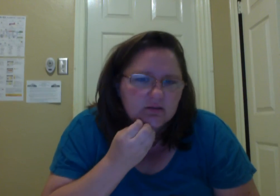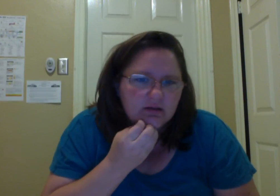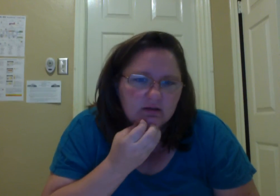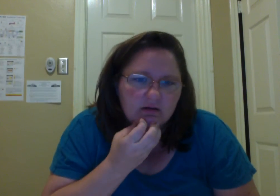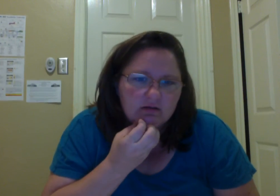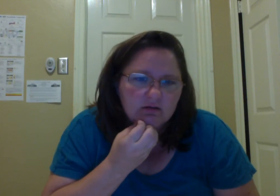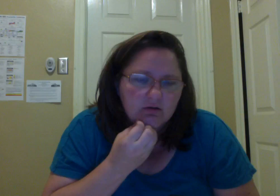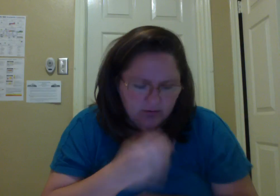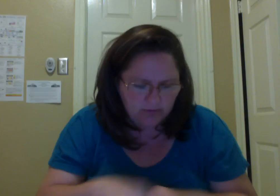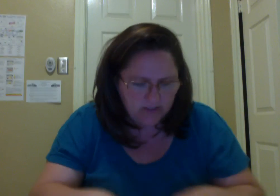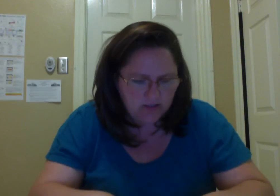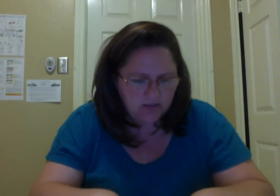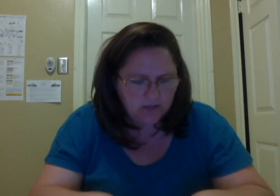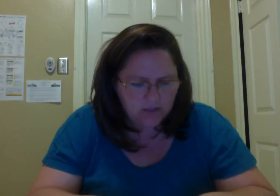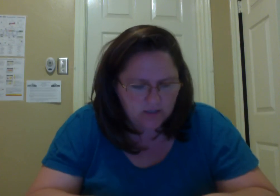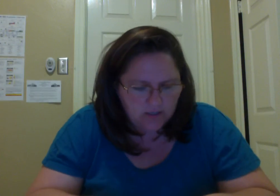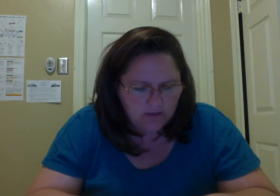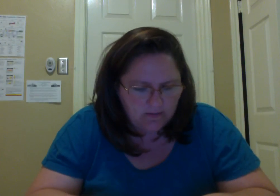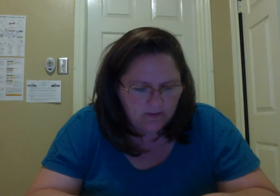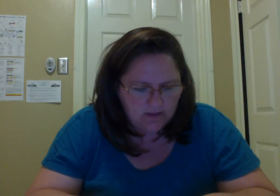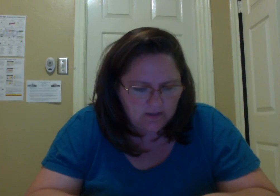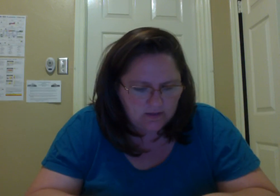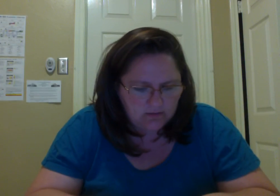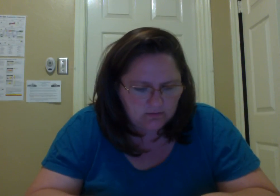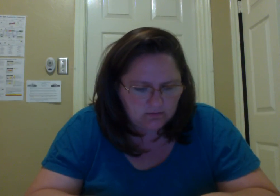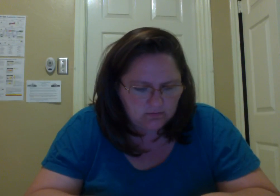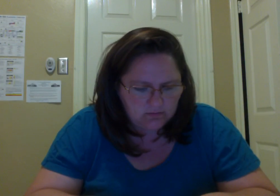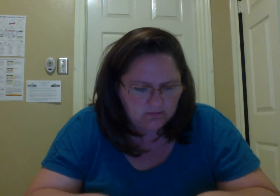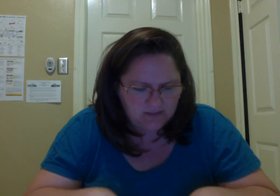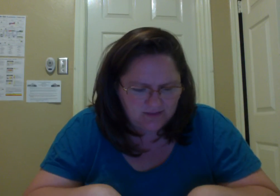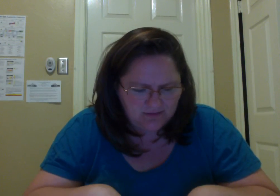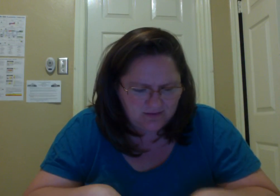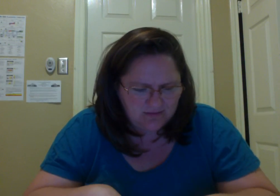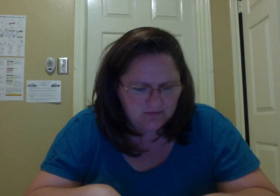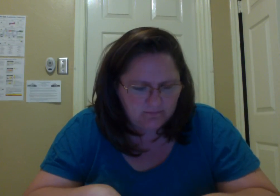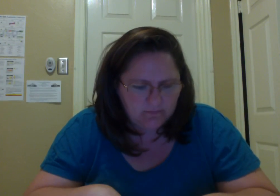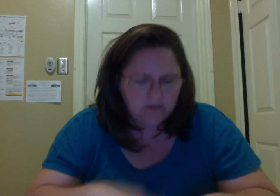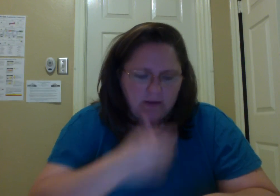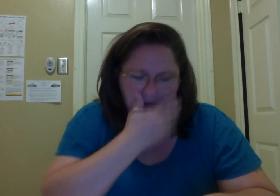decide on a cochlear implant, and then, what did I sign?